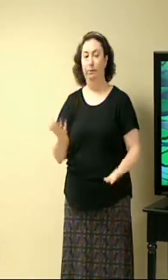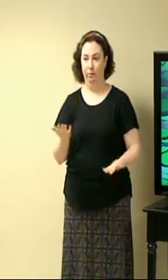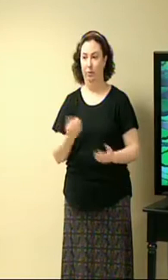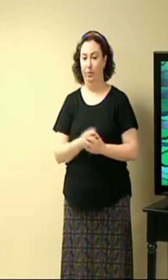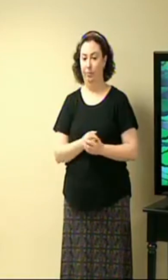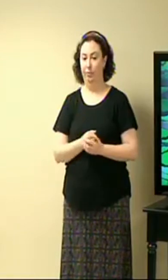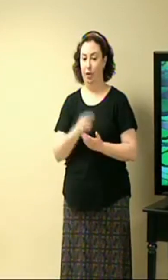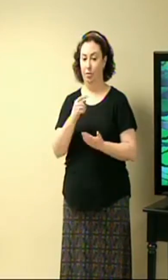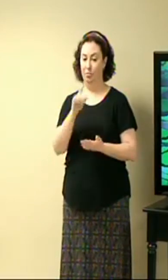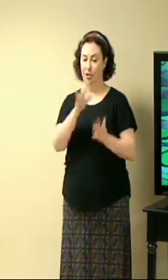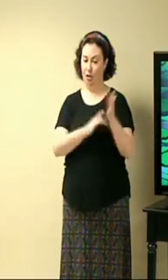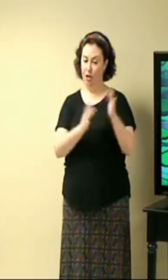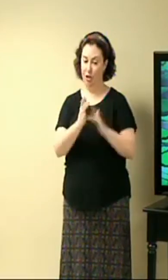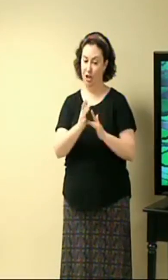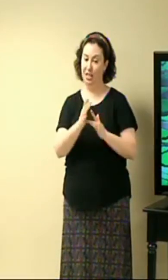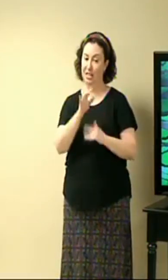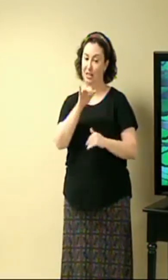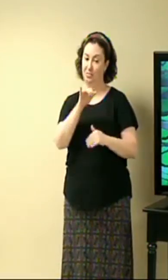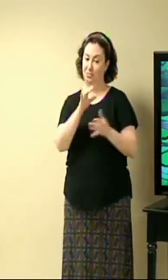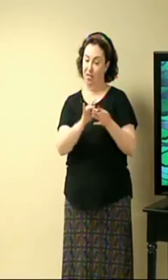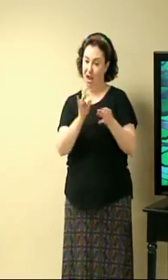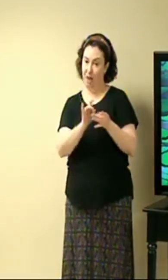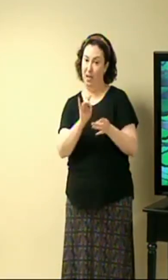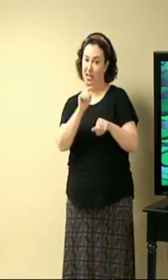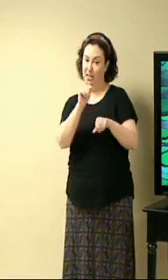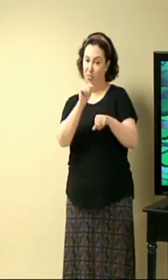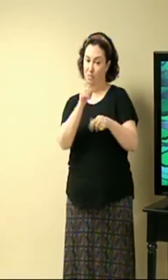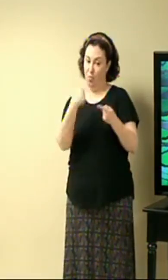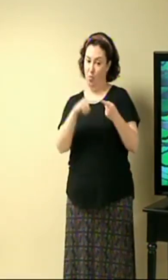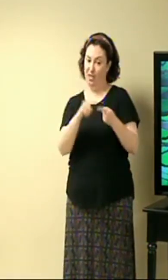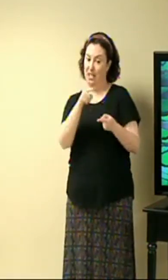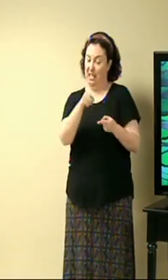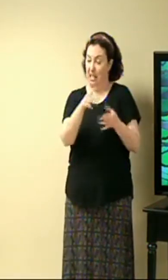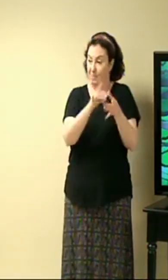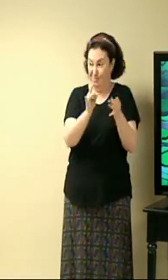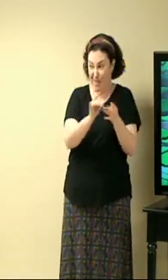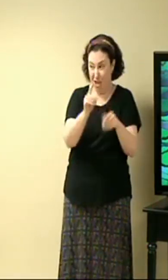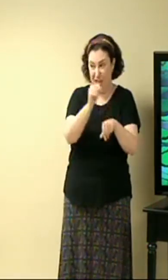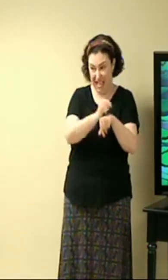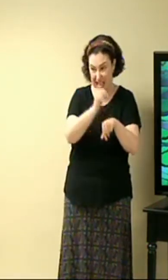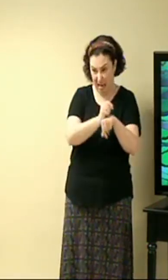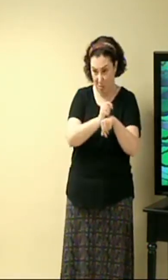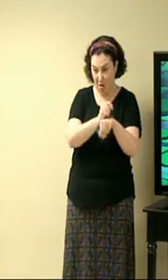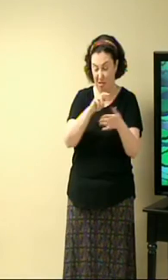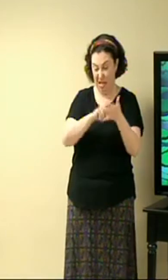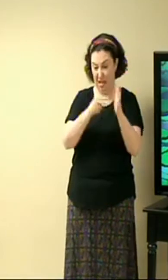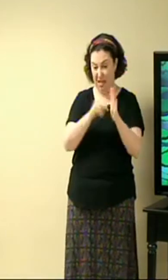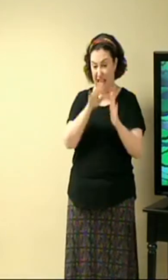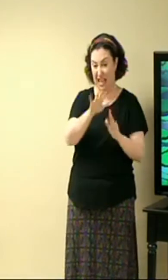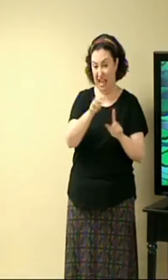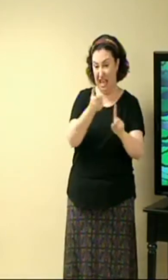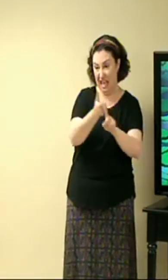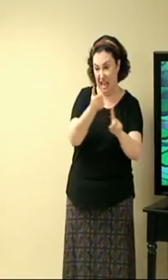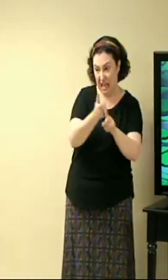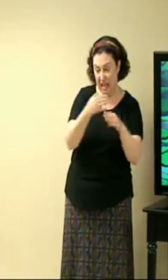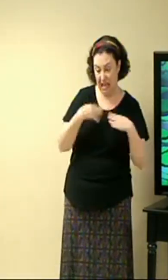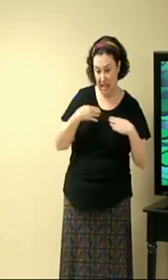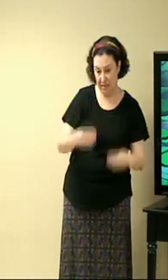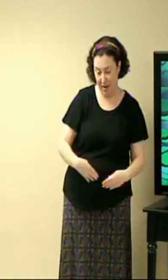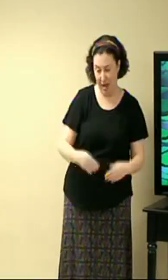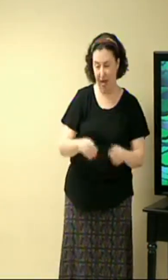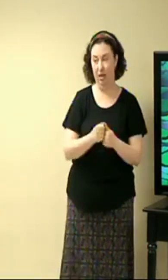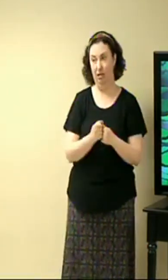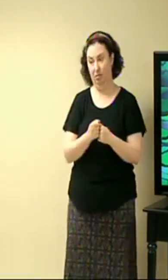body. If I could take you back to ancient Israel, if you wanted to encounter God, what would happen is you would have to go to a sacred building, the